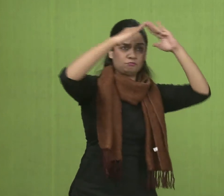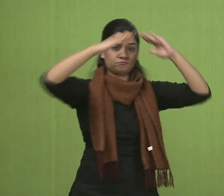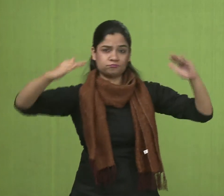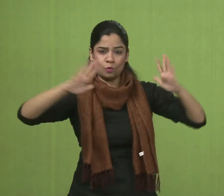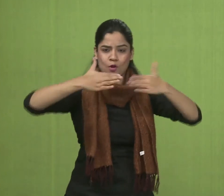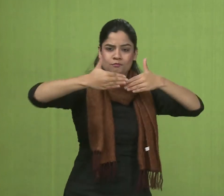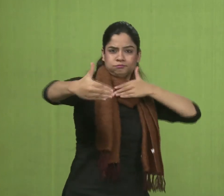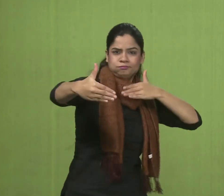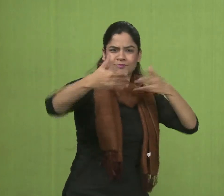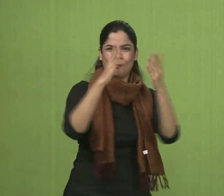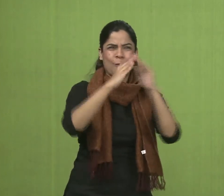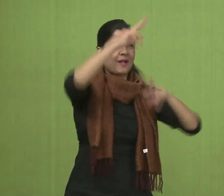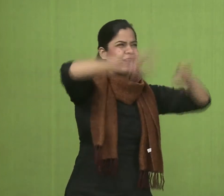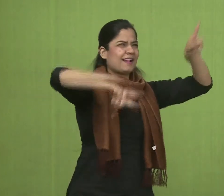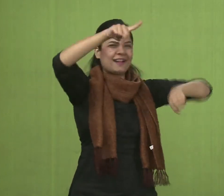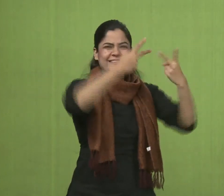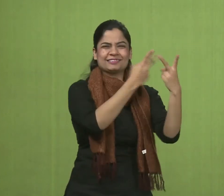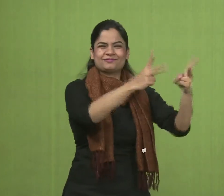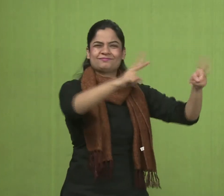so various kinds of houses.